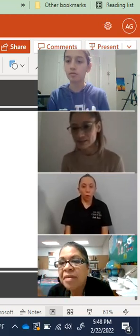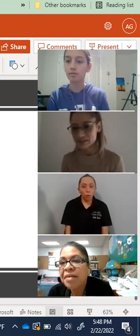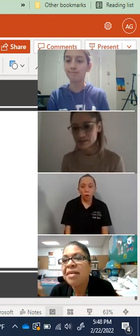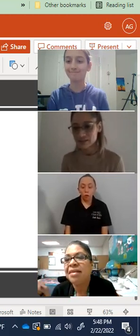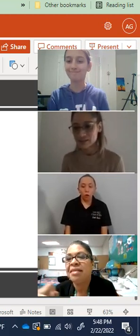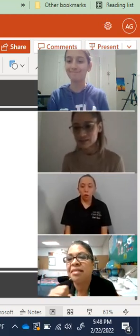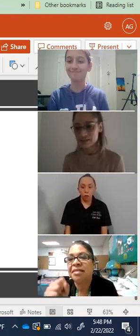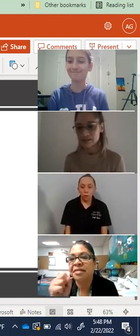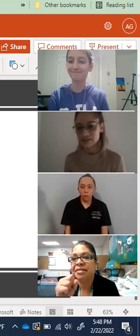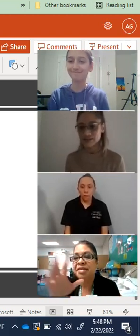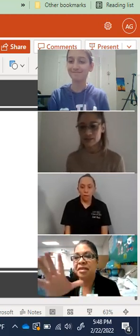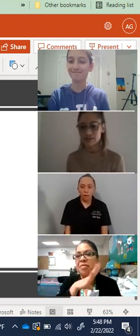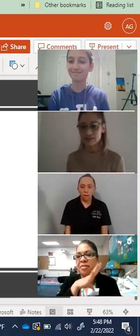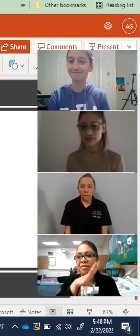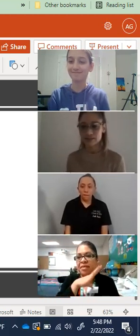slow down or if you're good.